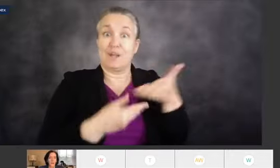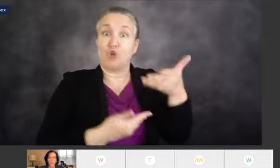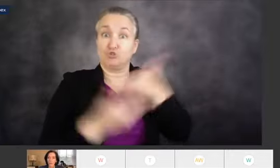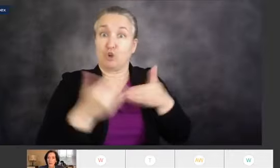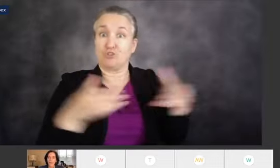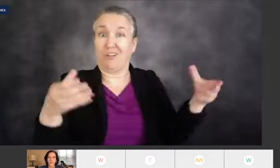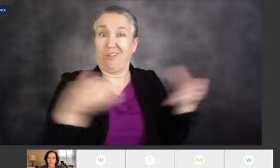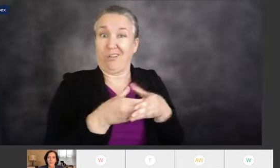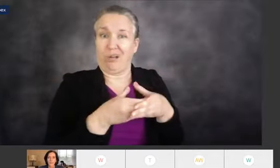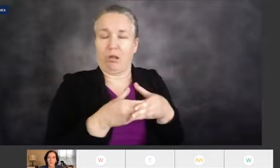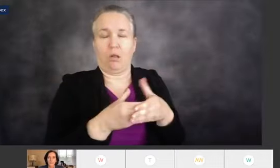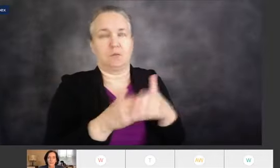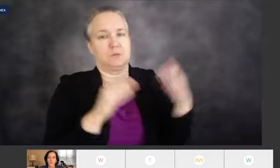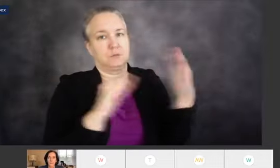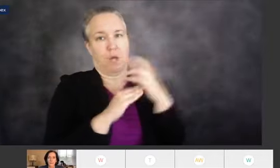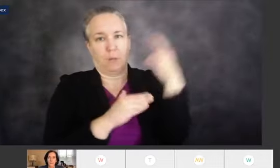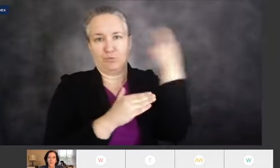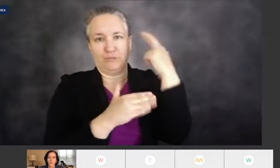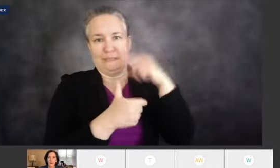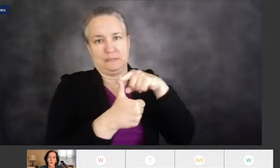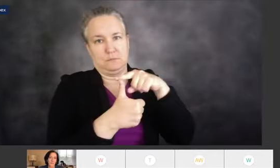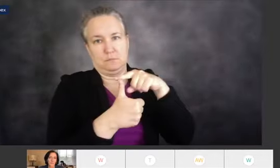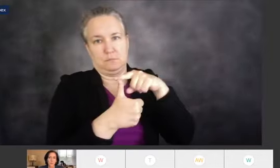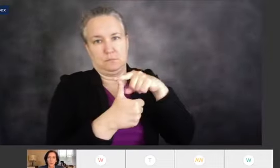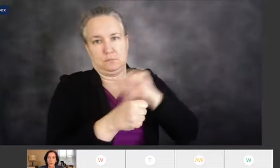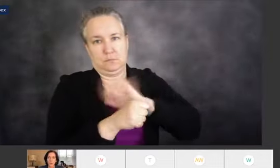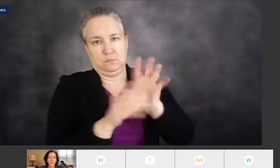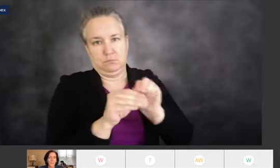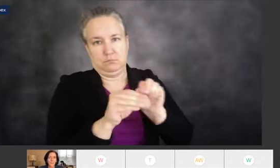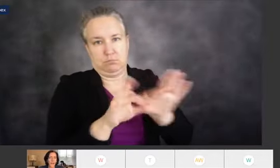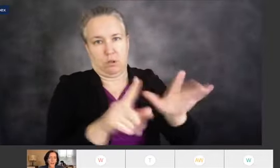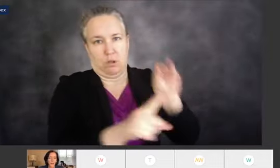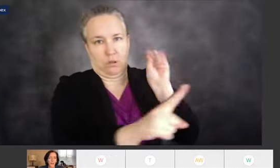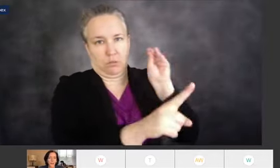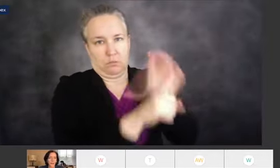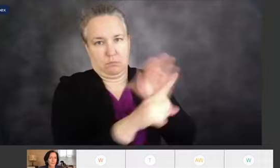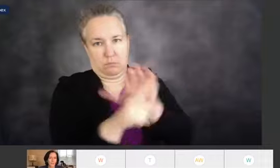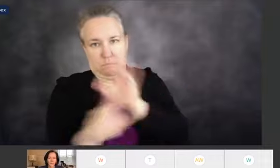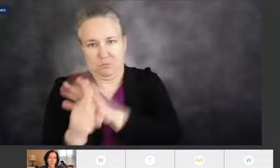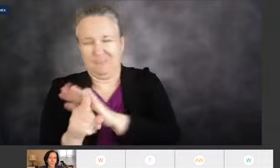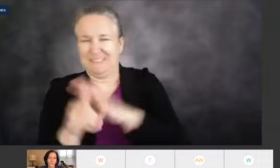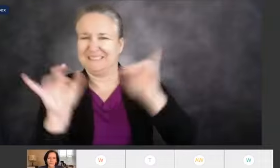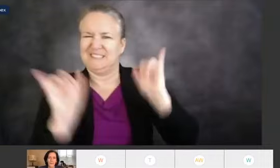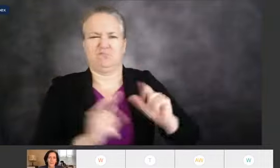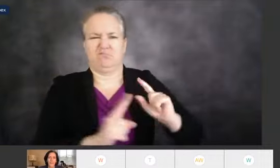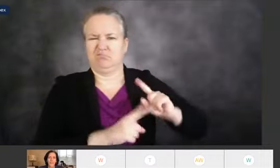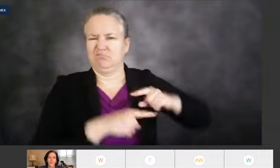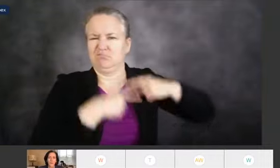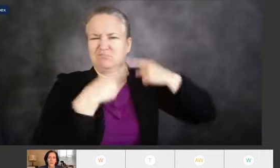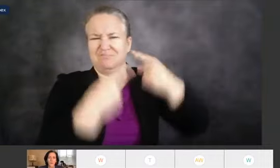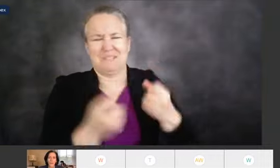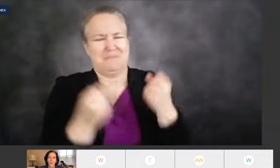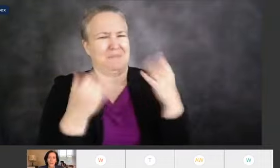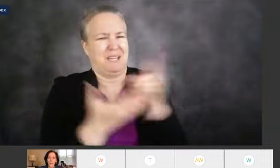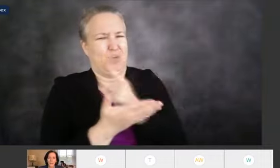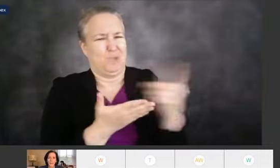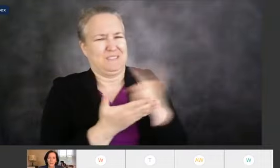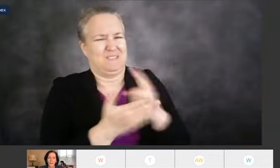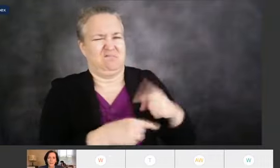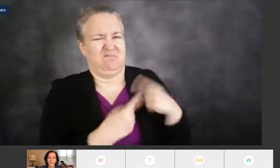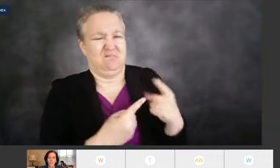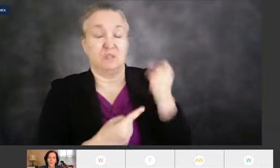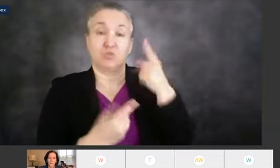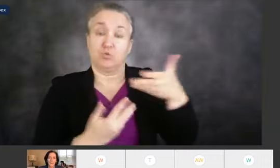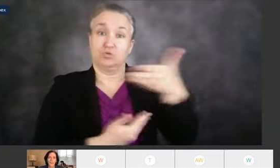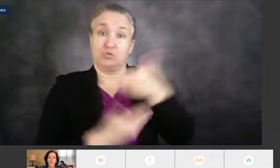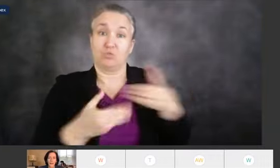be our number one area of exposure. And it's been that way, for weeks. So social